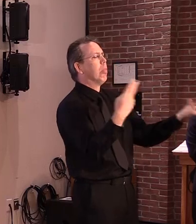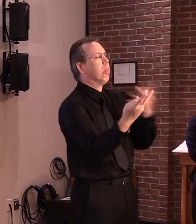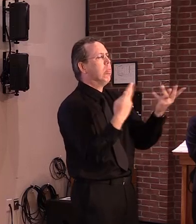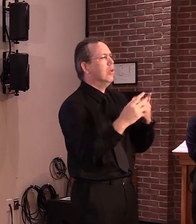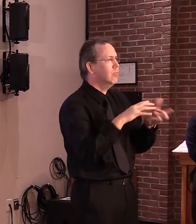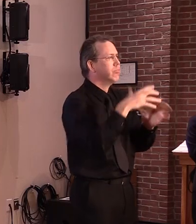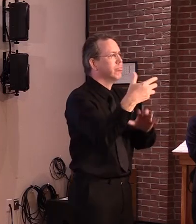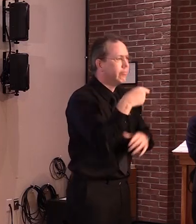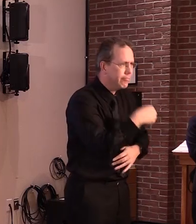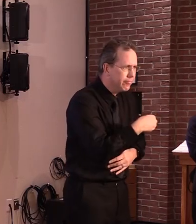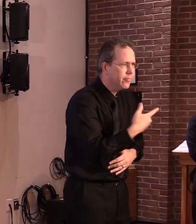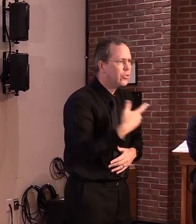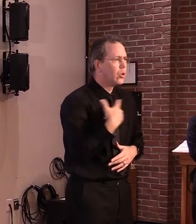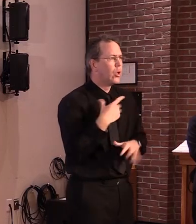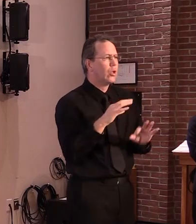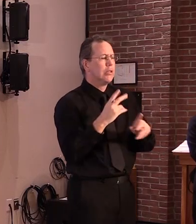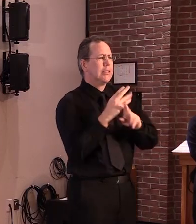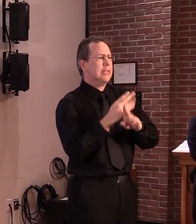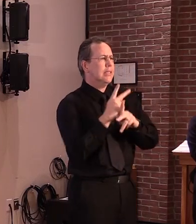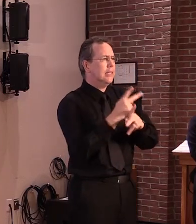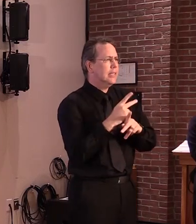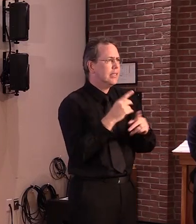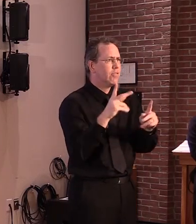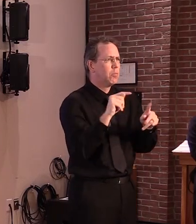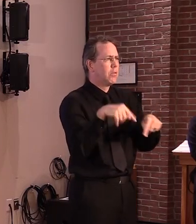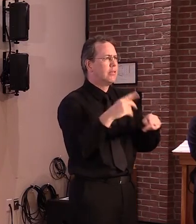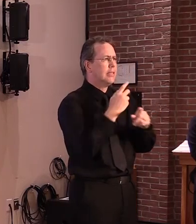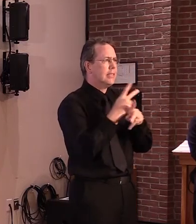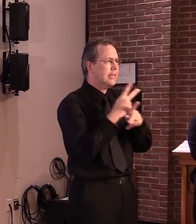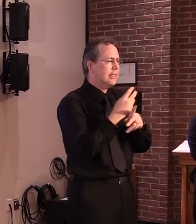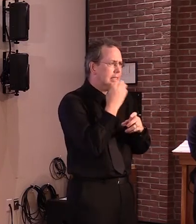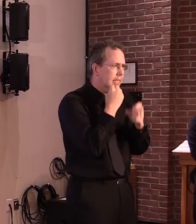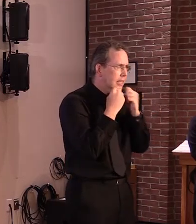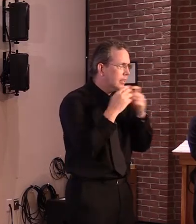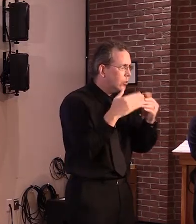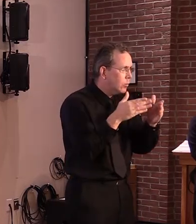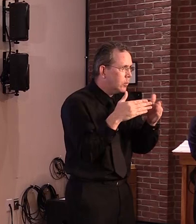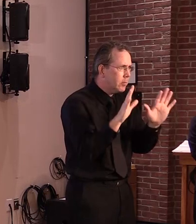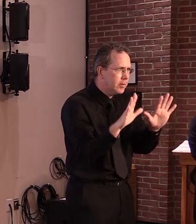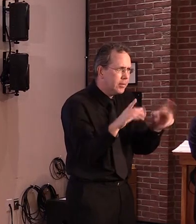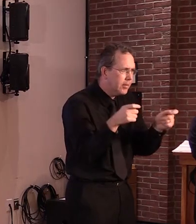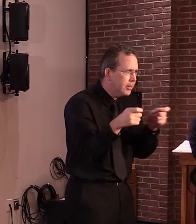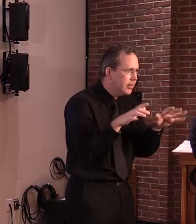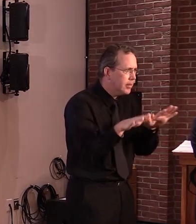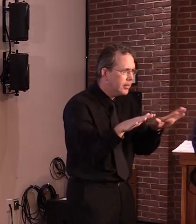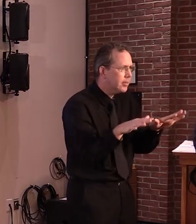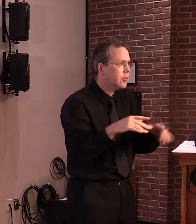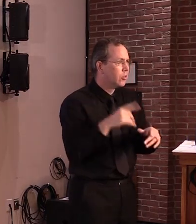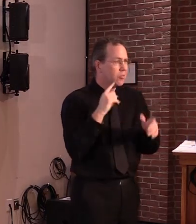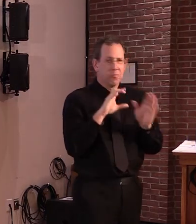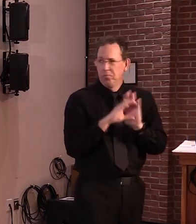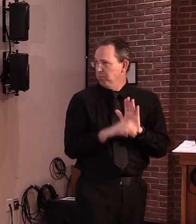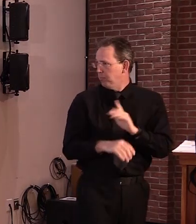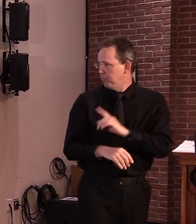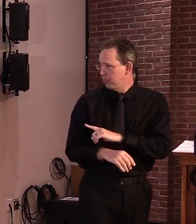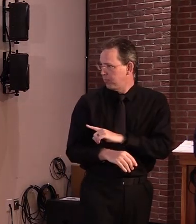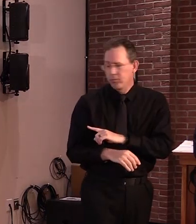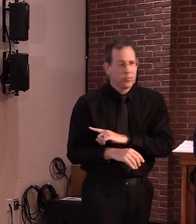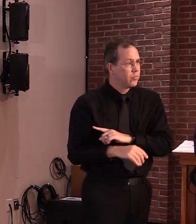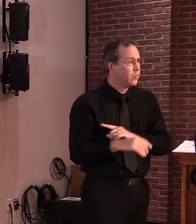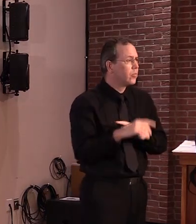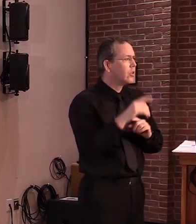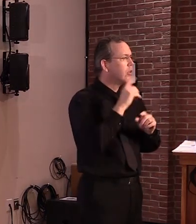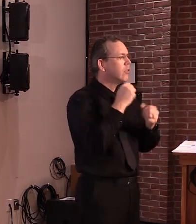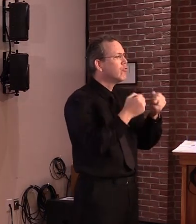outside visitors to visit here. Our last slide is a visualization of the threat that remains in our neighboring